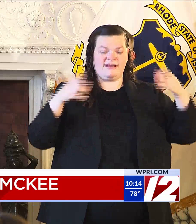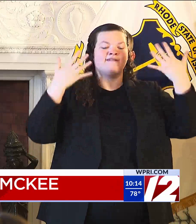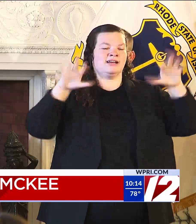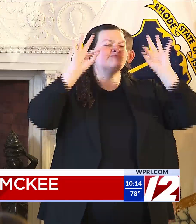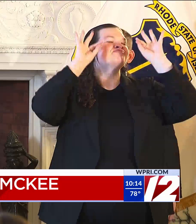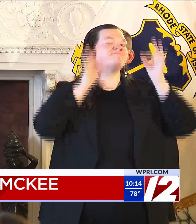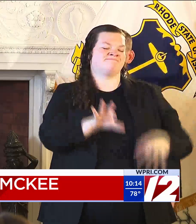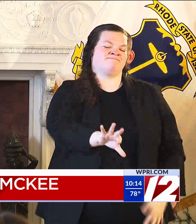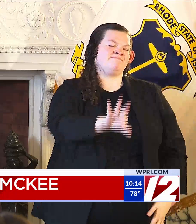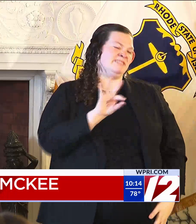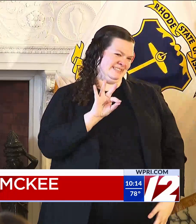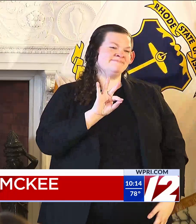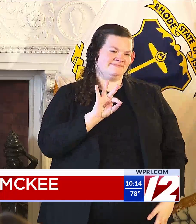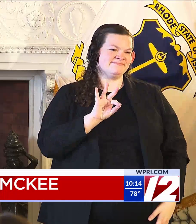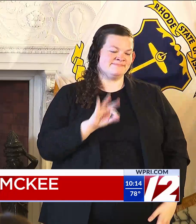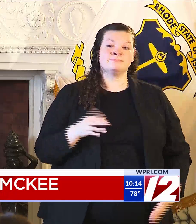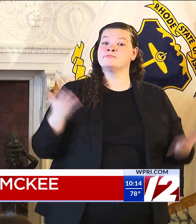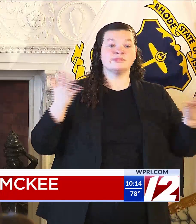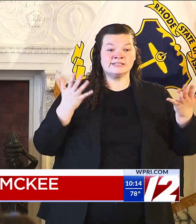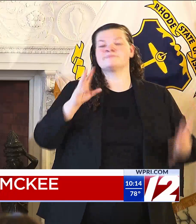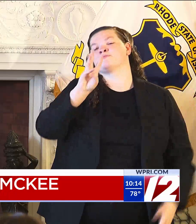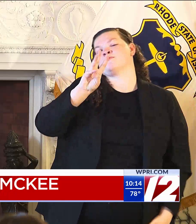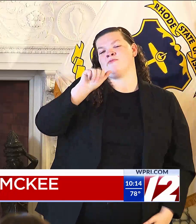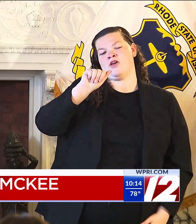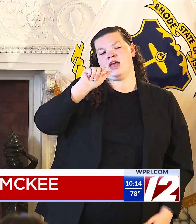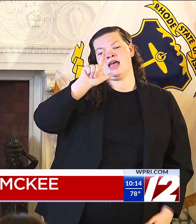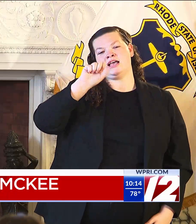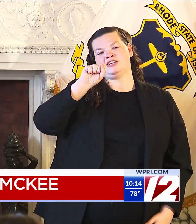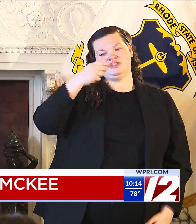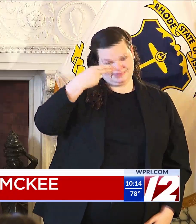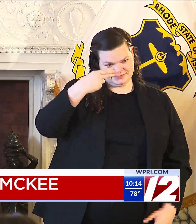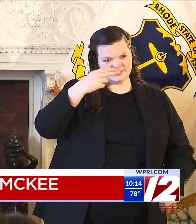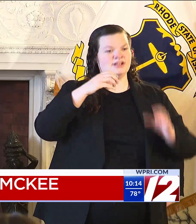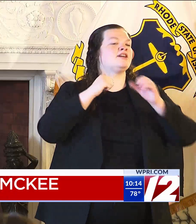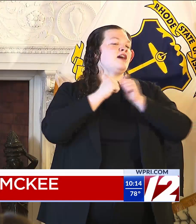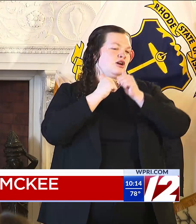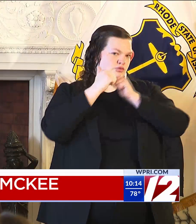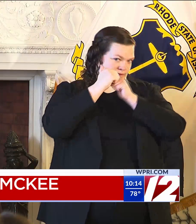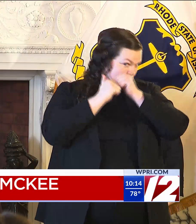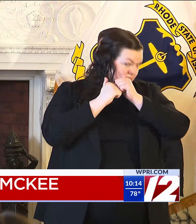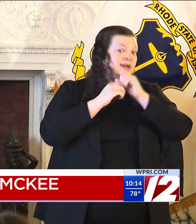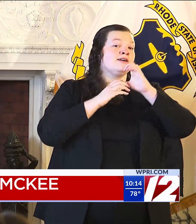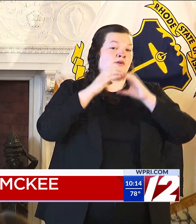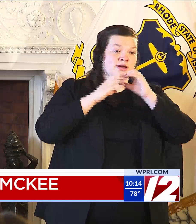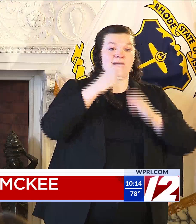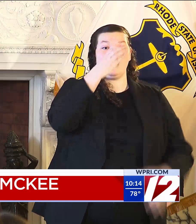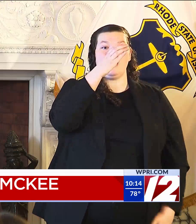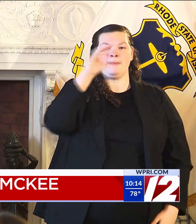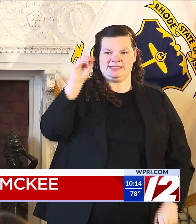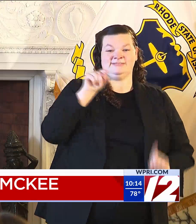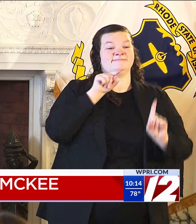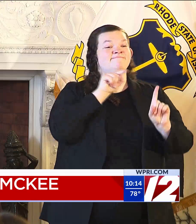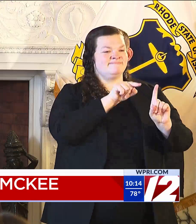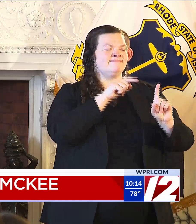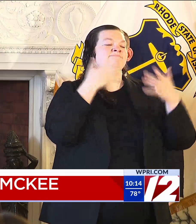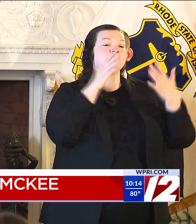Walsh Construction Company will be the design-build